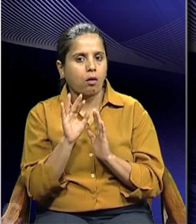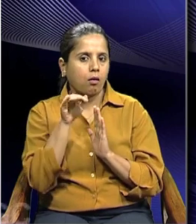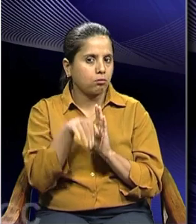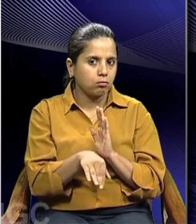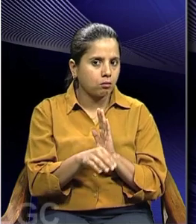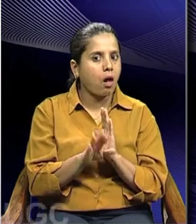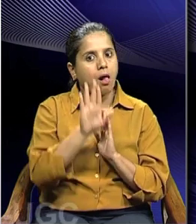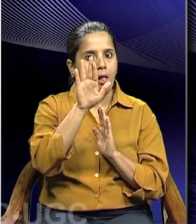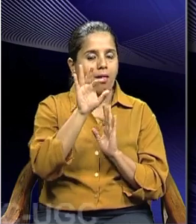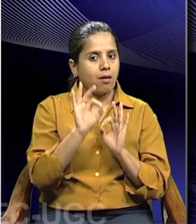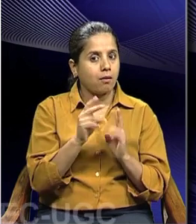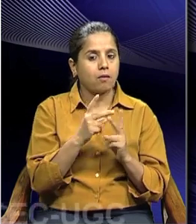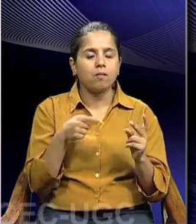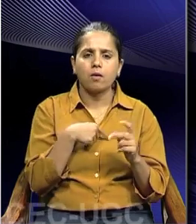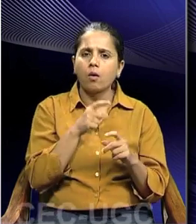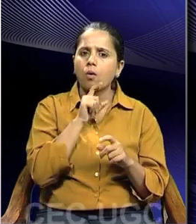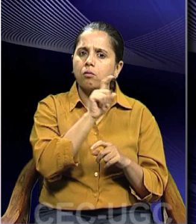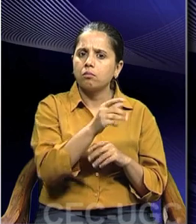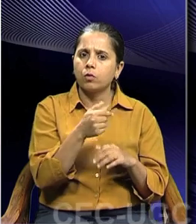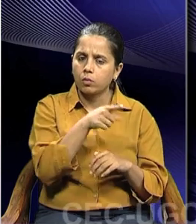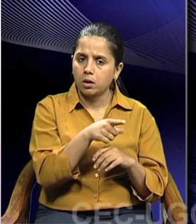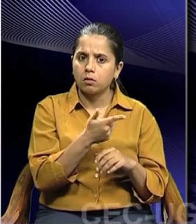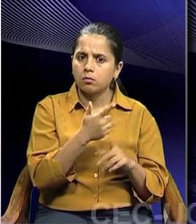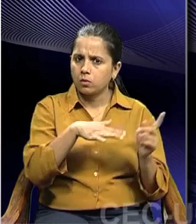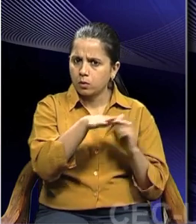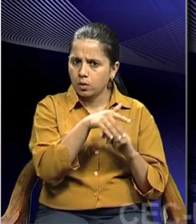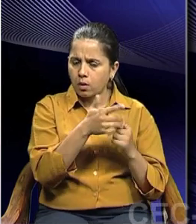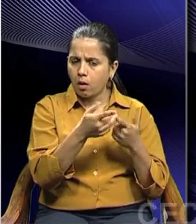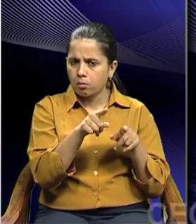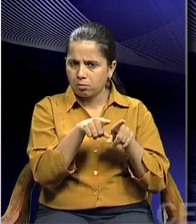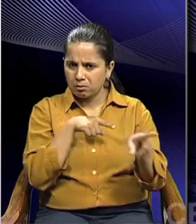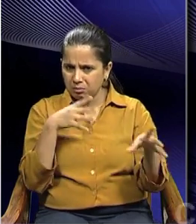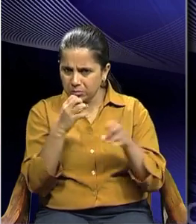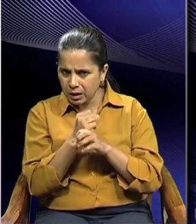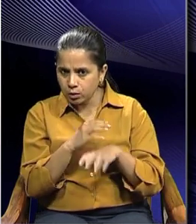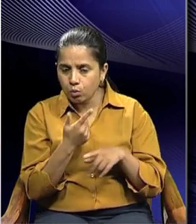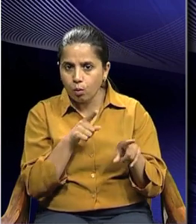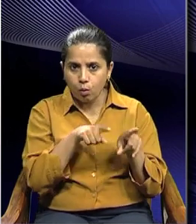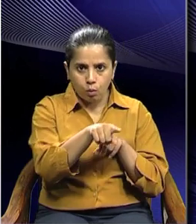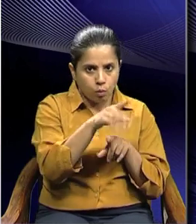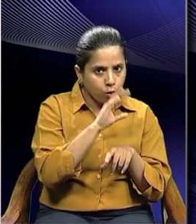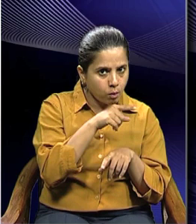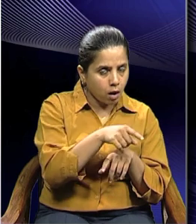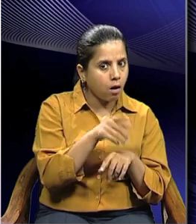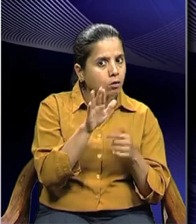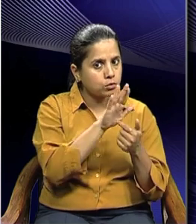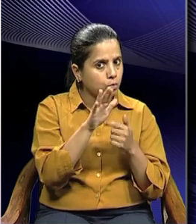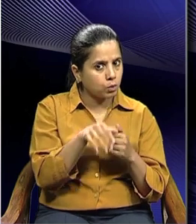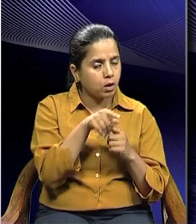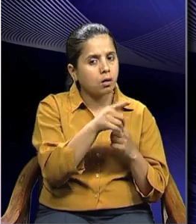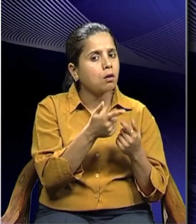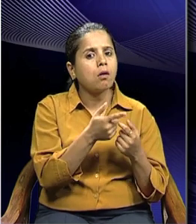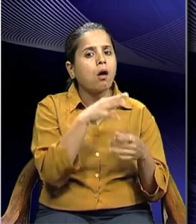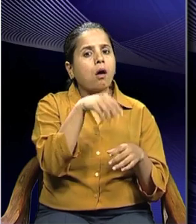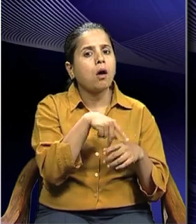question to the industry, is it a leading sector or lagging sector of the economy? Are you representing a leading sector